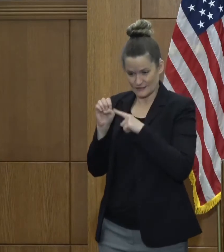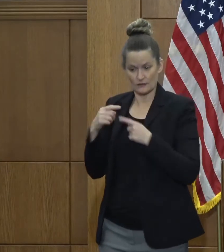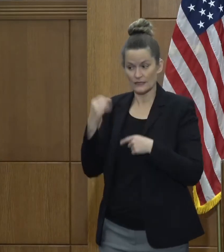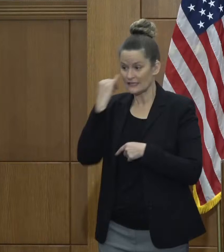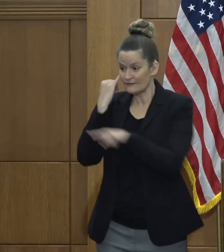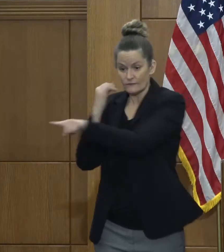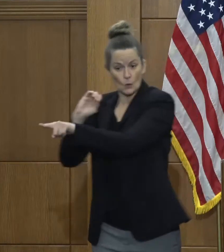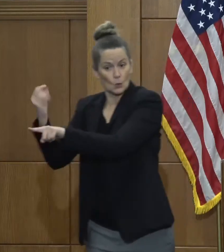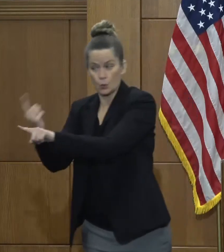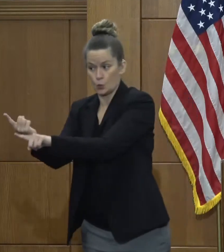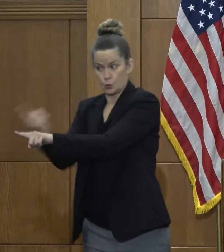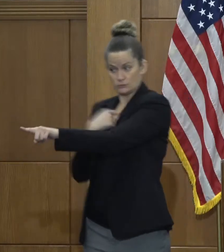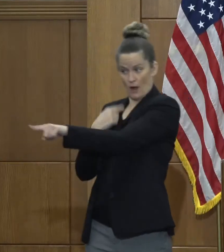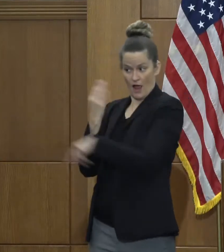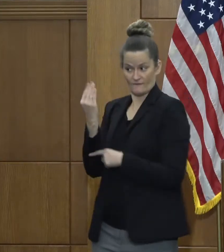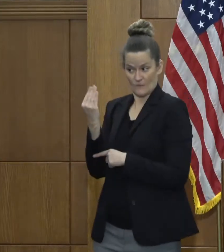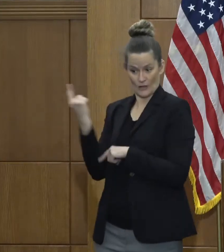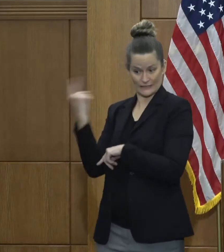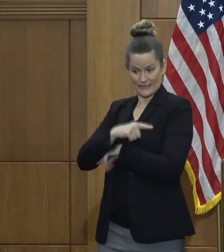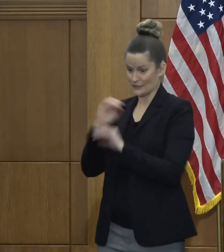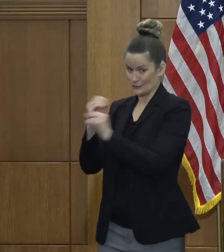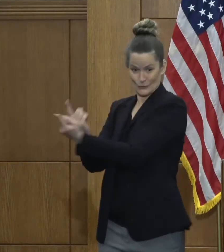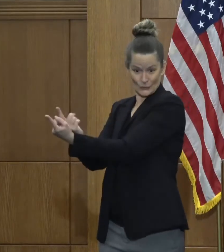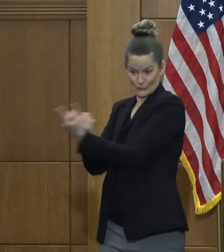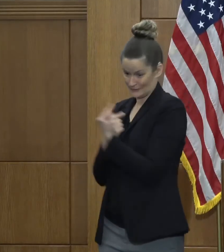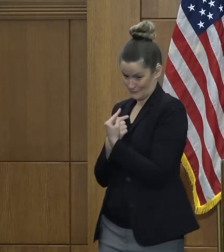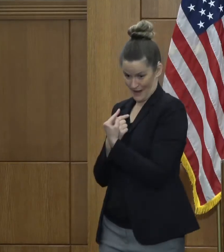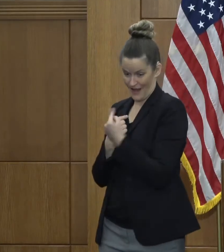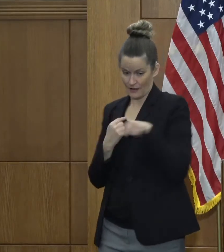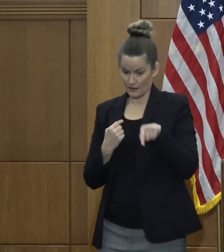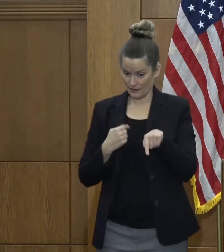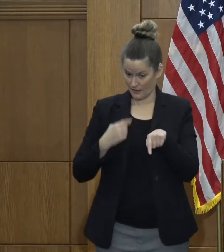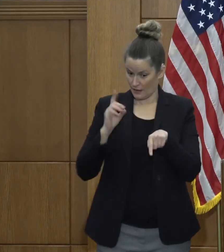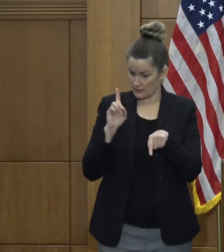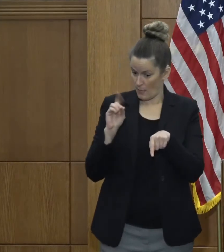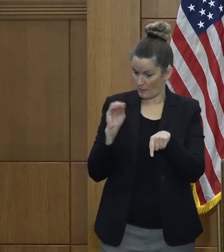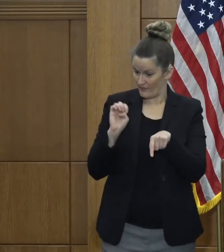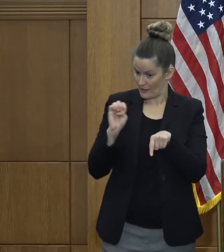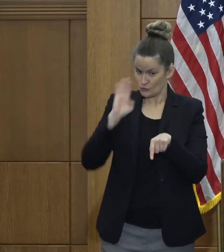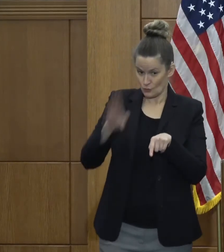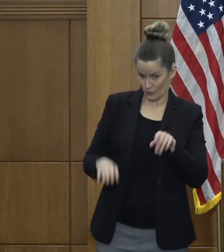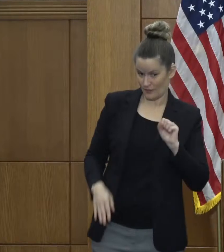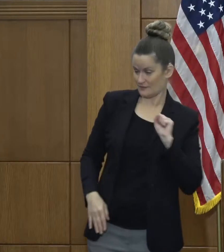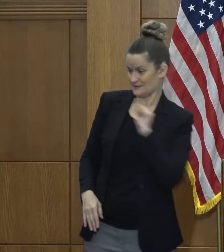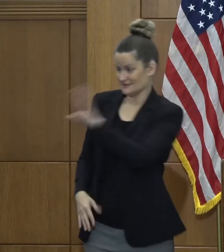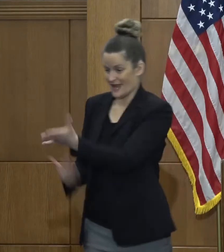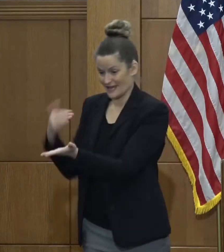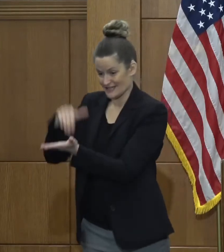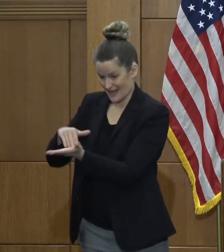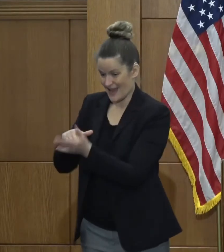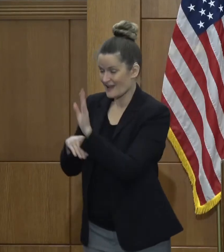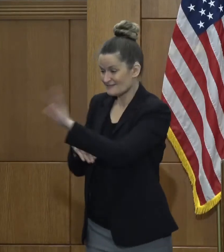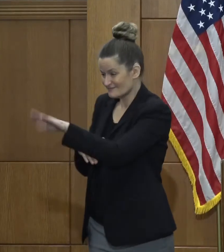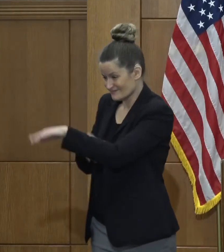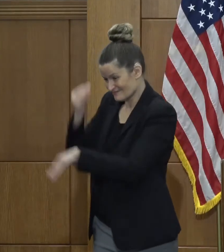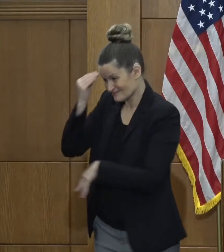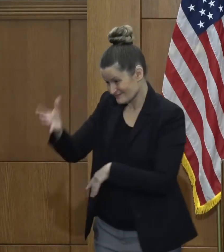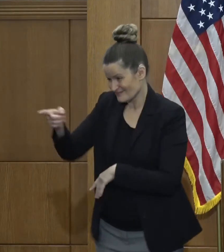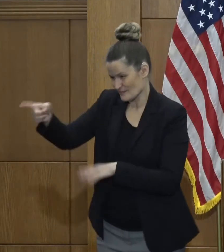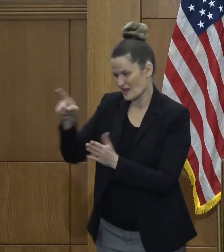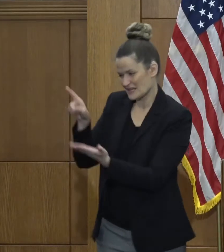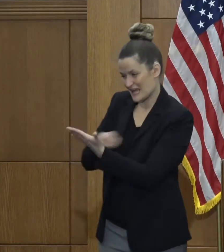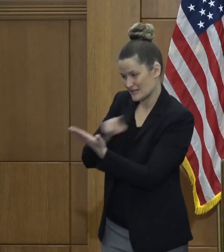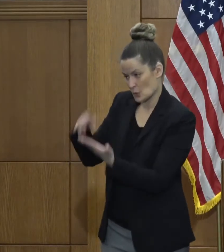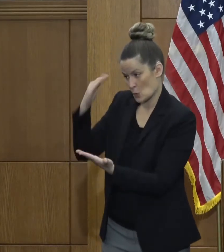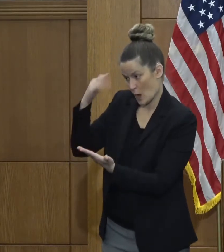they are being canceled because of non-citizenship status. Anyone who is canceled for non-citizenship status and feels as though it is